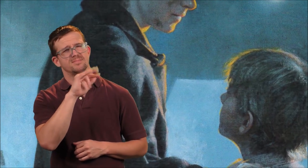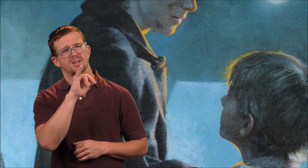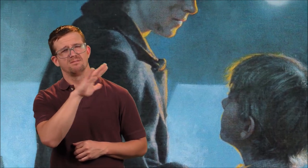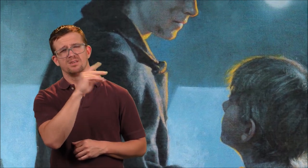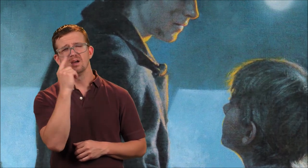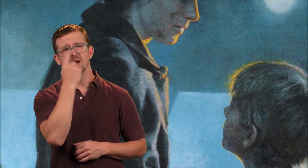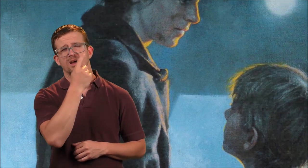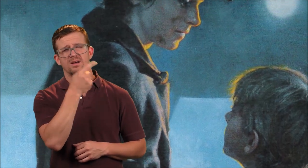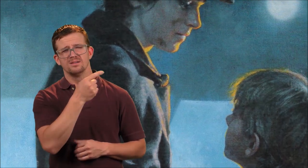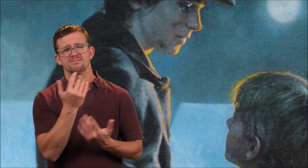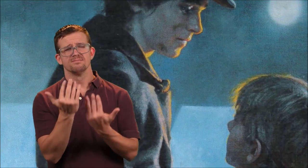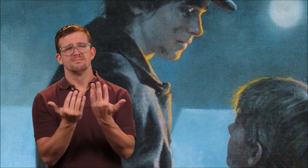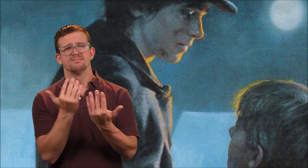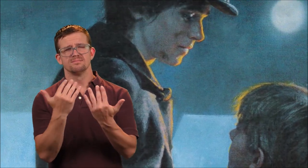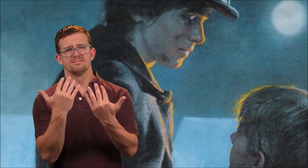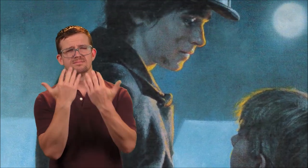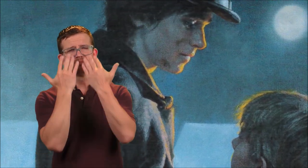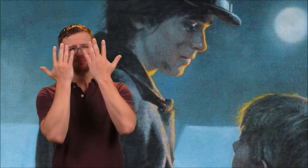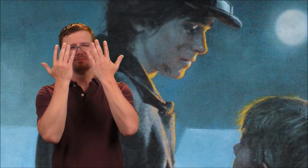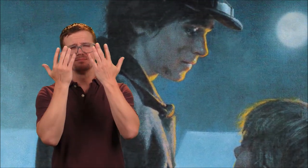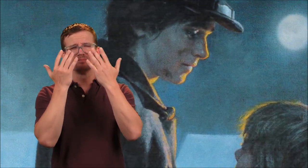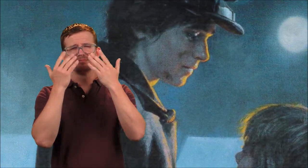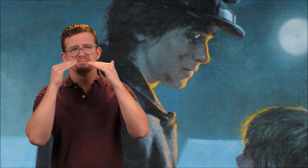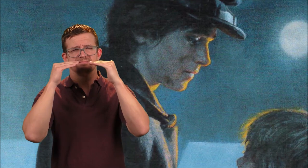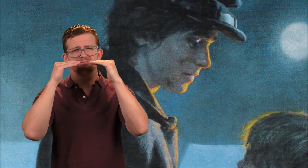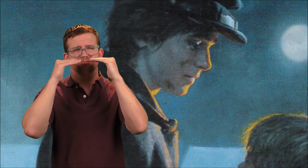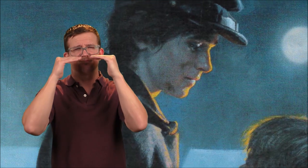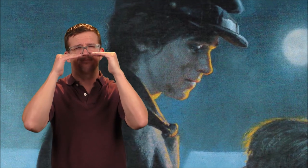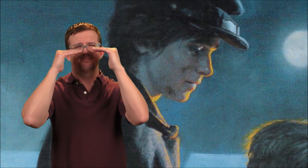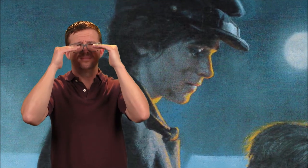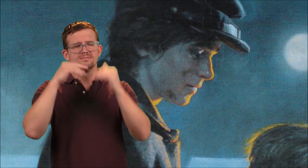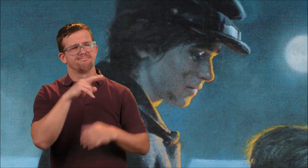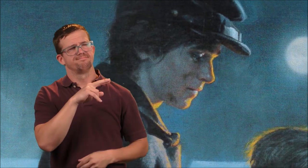Gabe could see the burning embers reflecting in Davy's eyes.